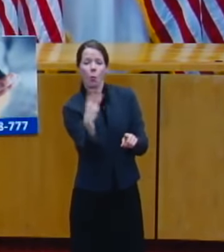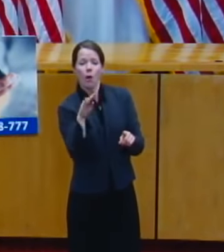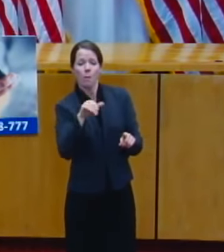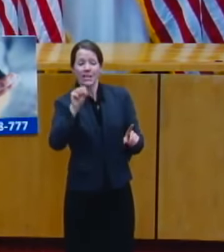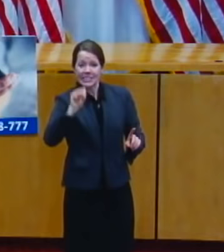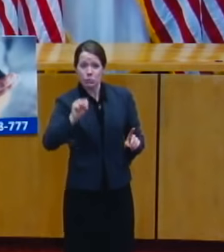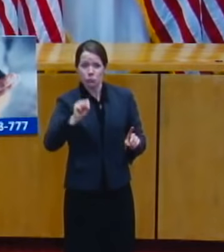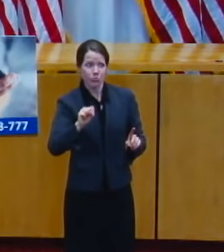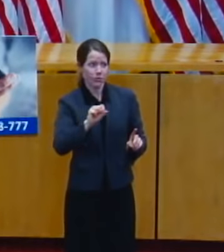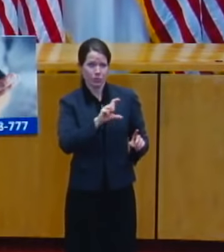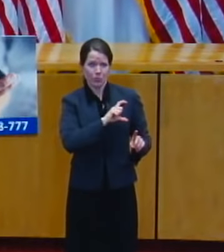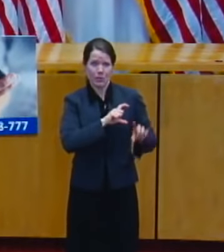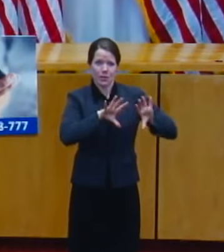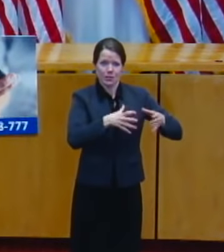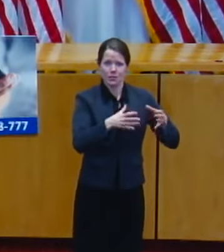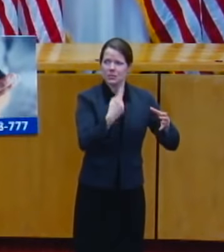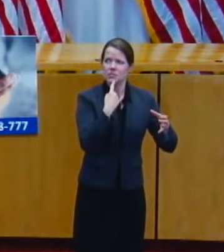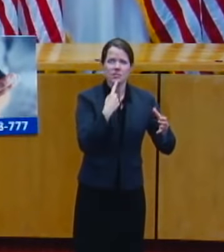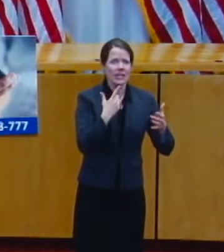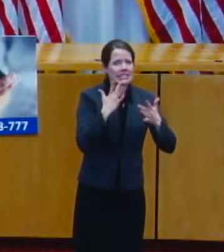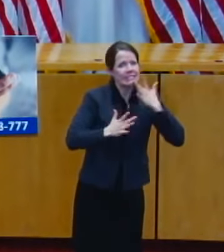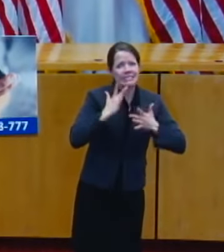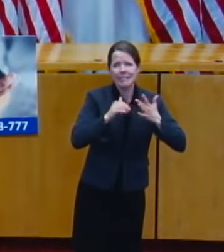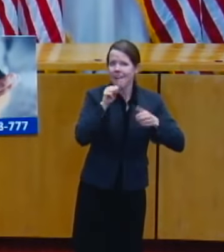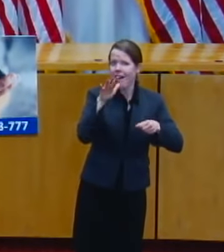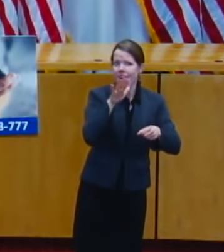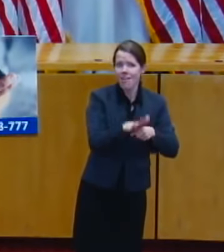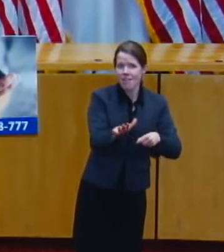So the Springfield Police Department received